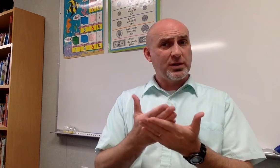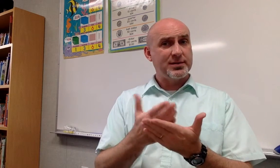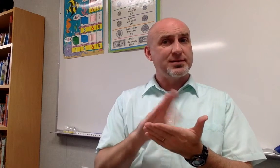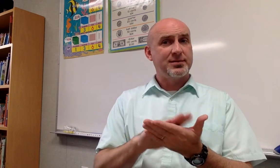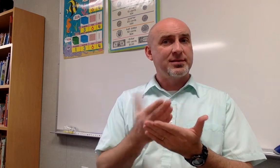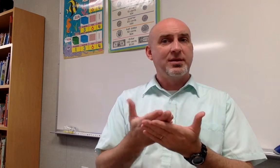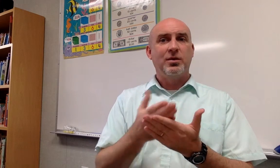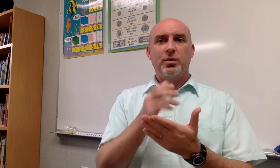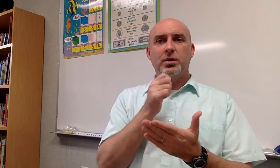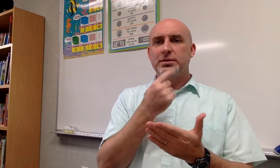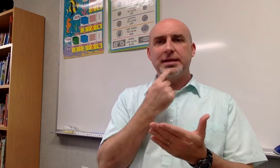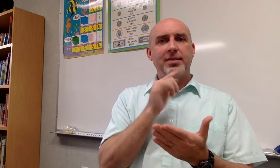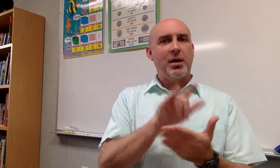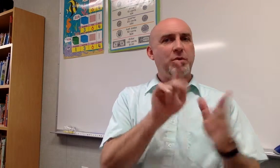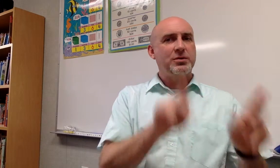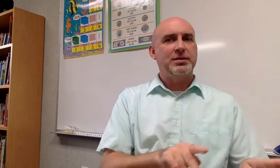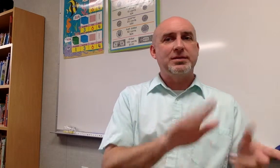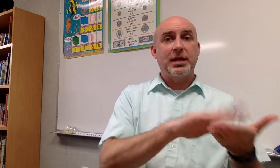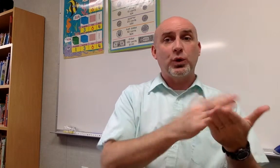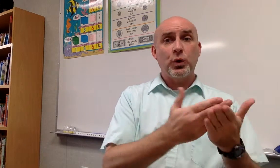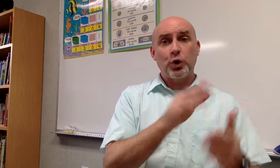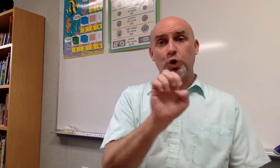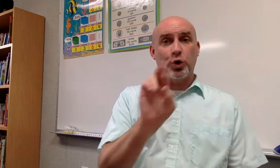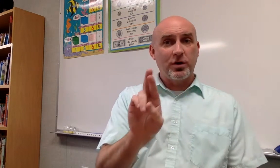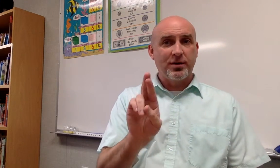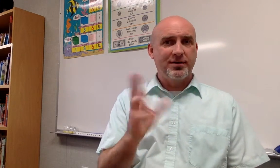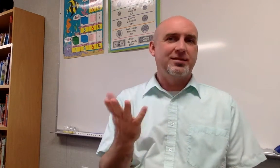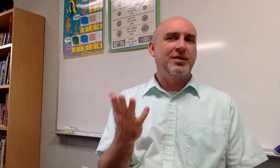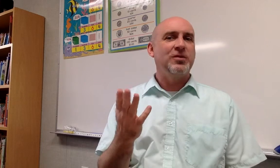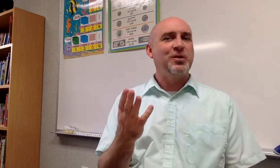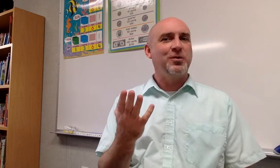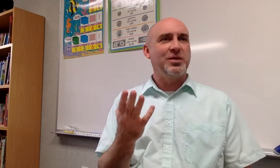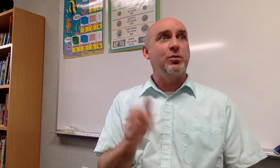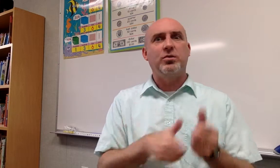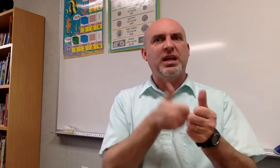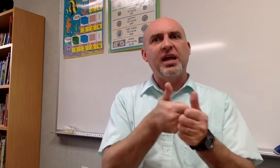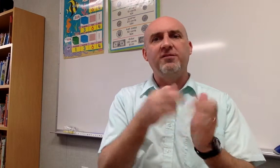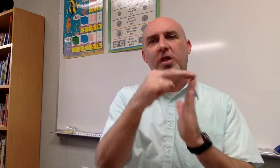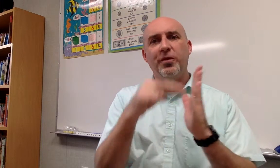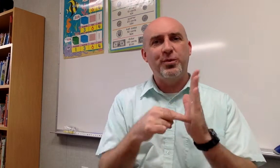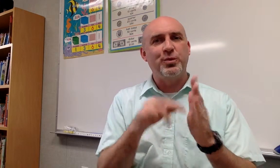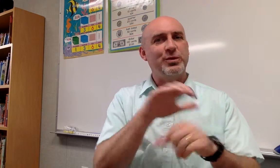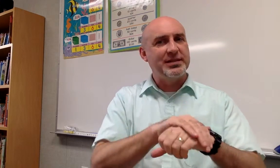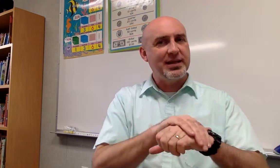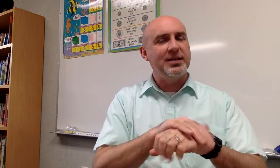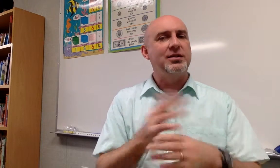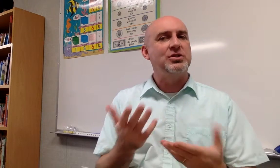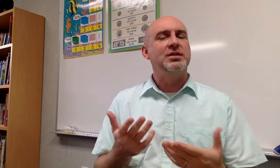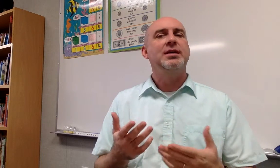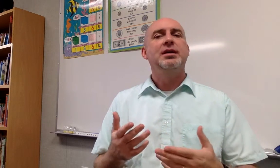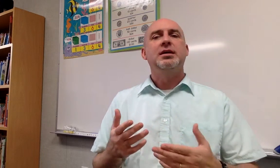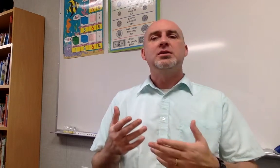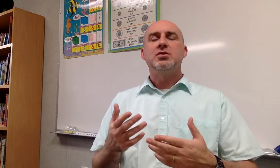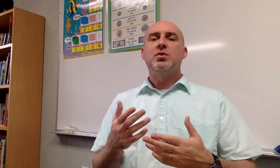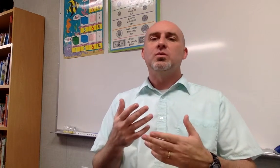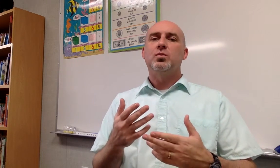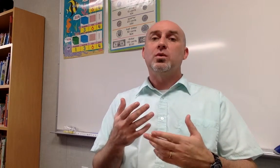cooks. We don't say that person is a cooker, even though that would really kind of follow the rules in English. So what we